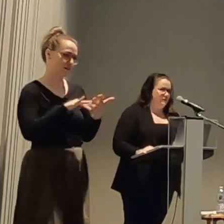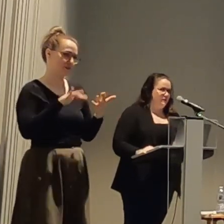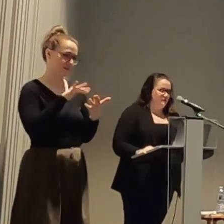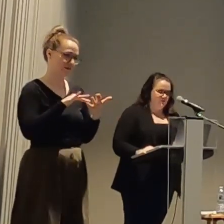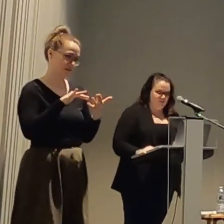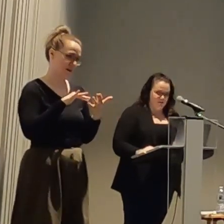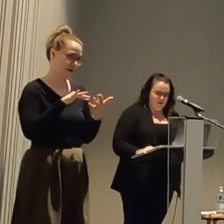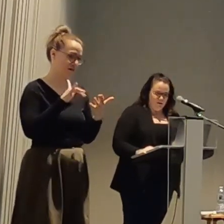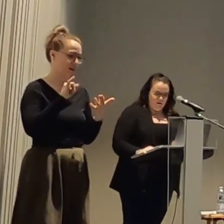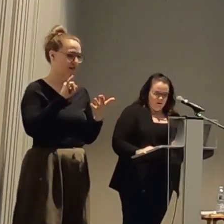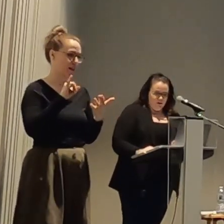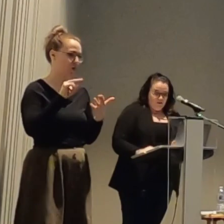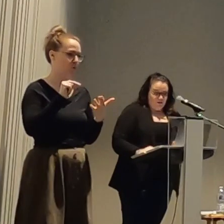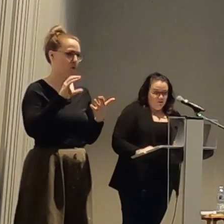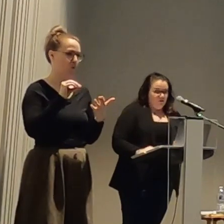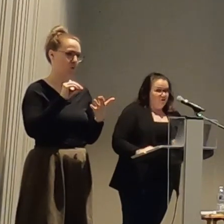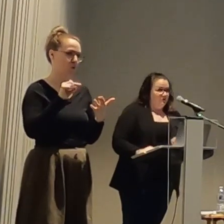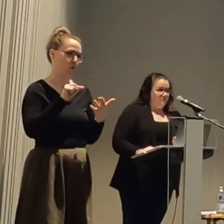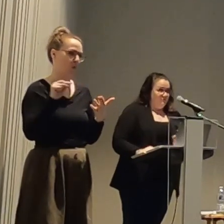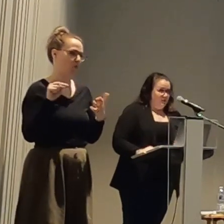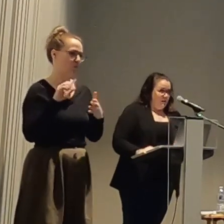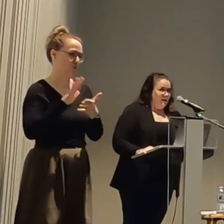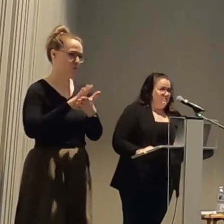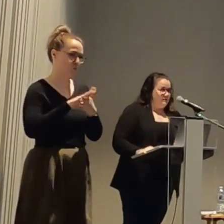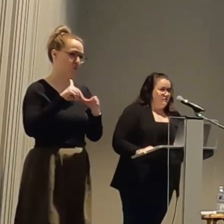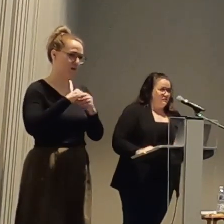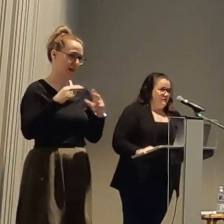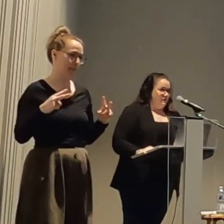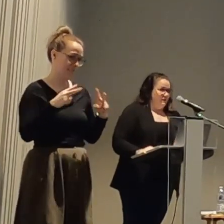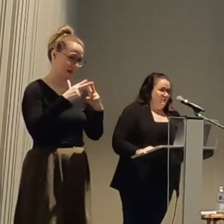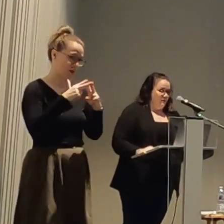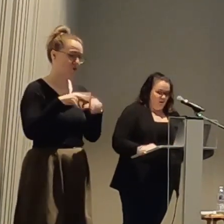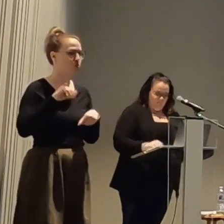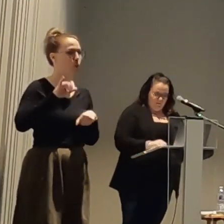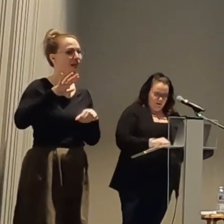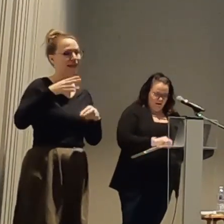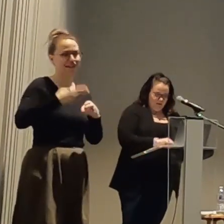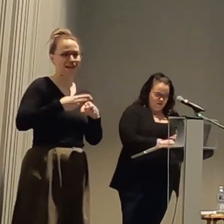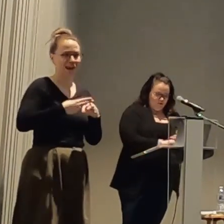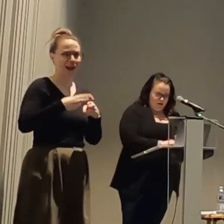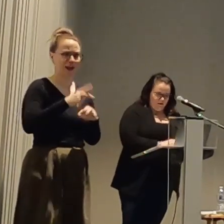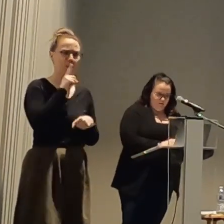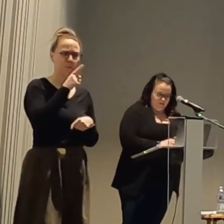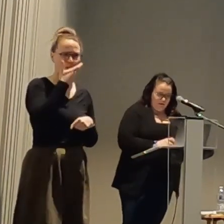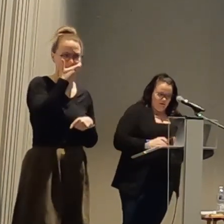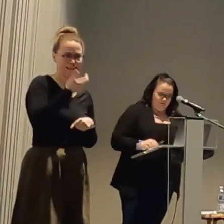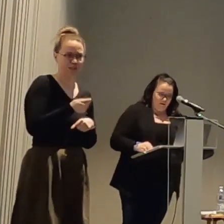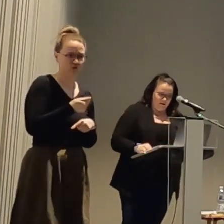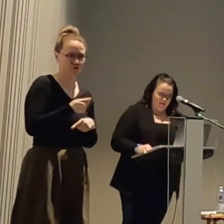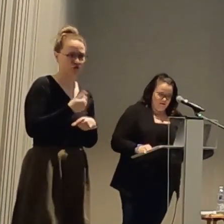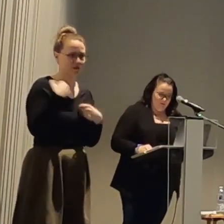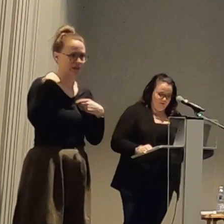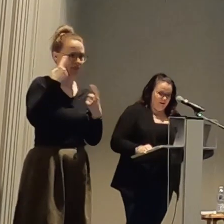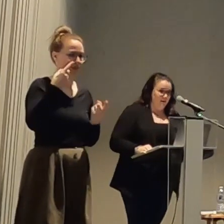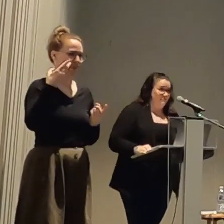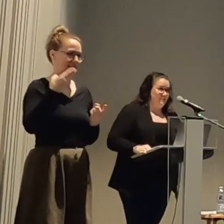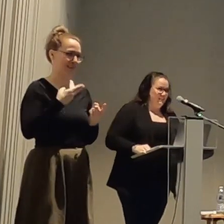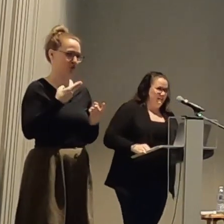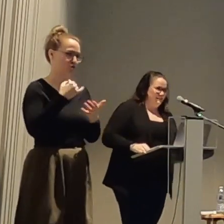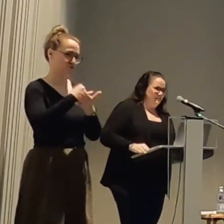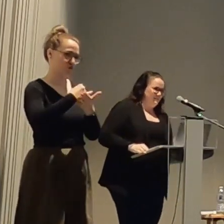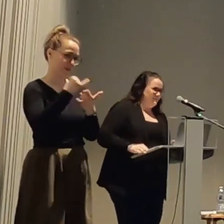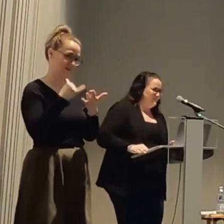École des Beaux-Arts. So the name is interesting. In the history of art, we've